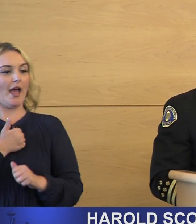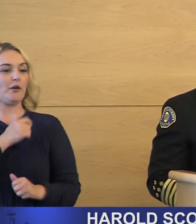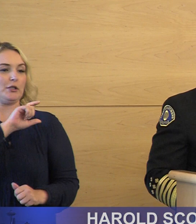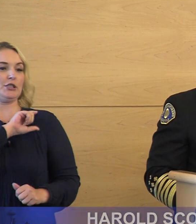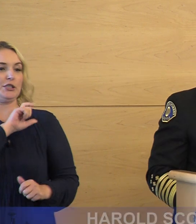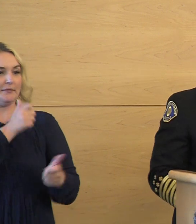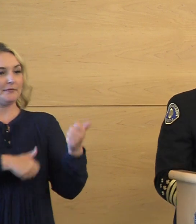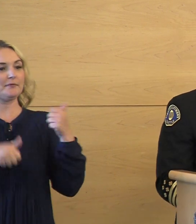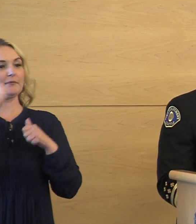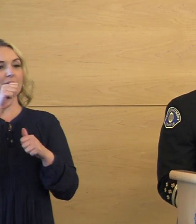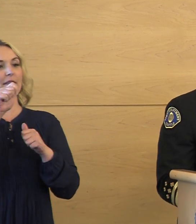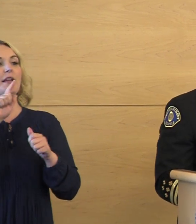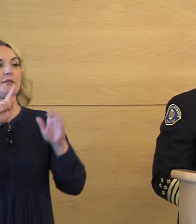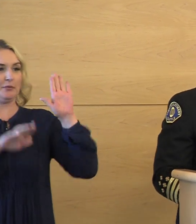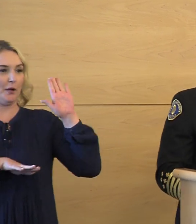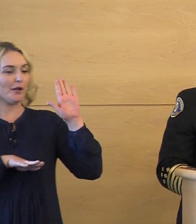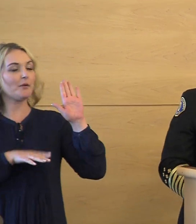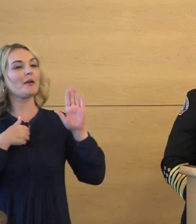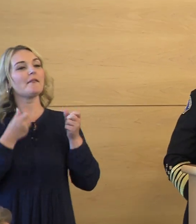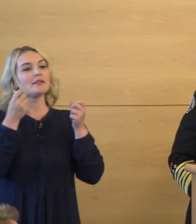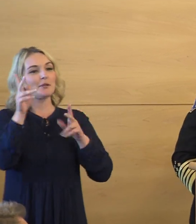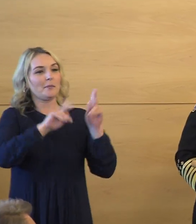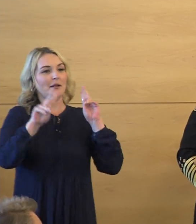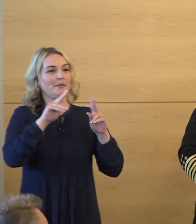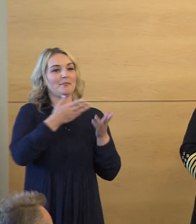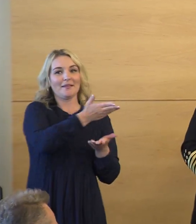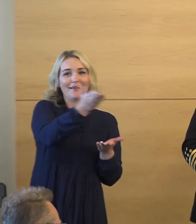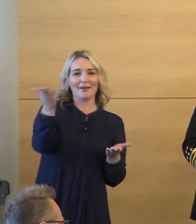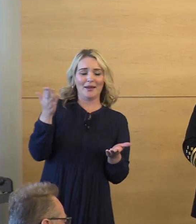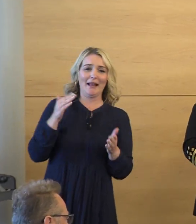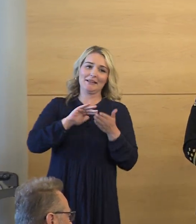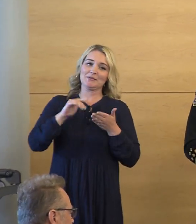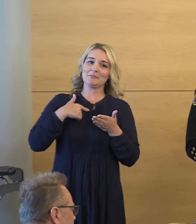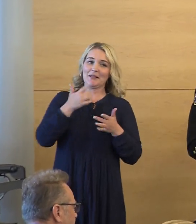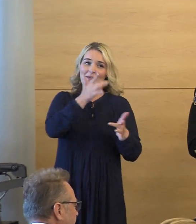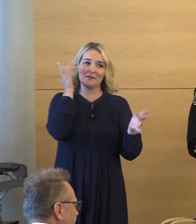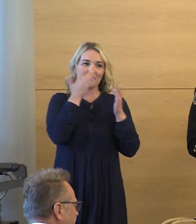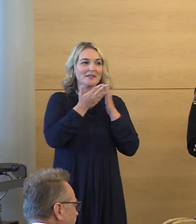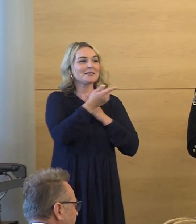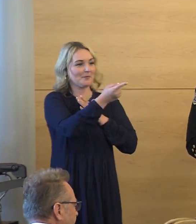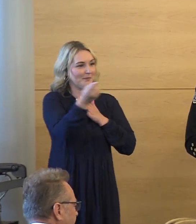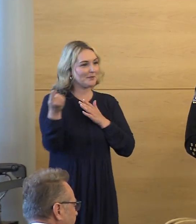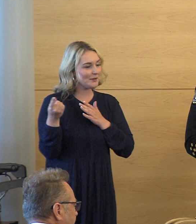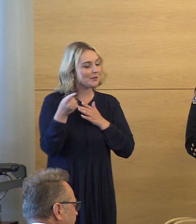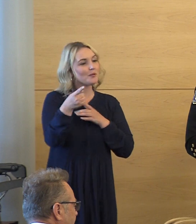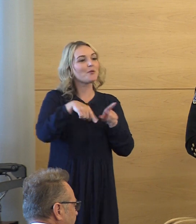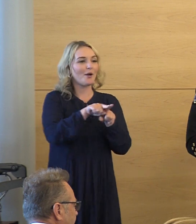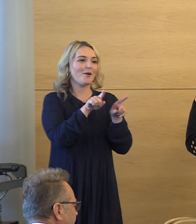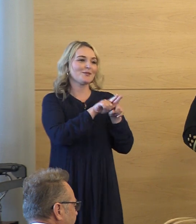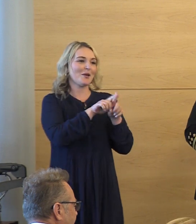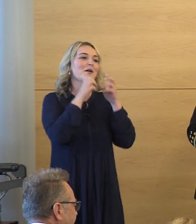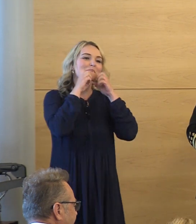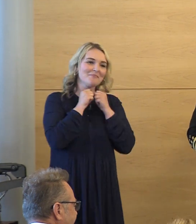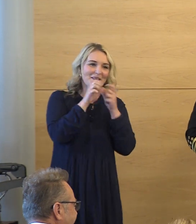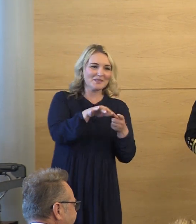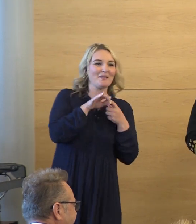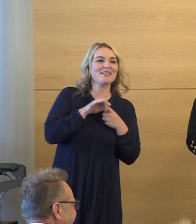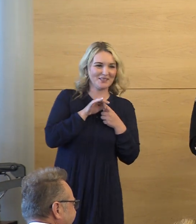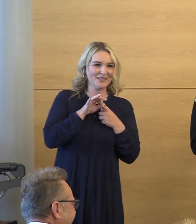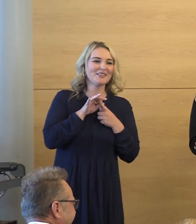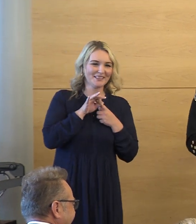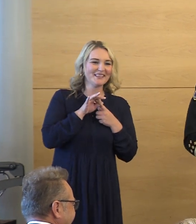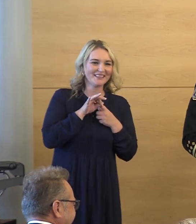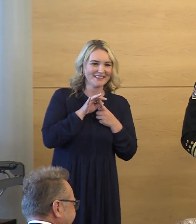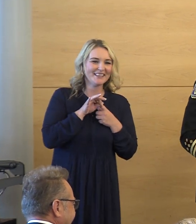have so many dignitaries in the room, and please excuse me if I forget any of you. You're all still special, but I have a list in front